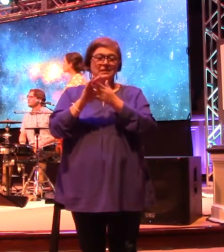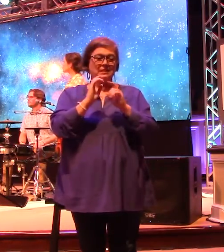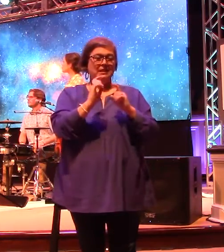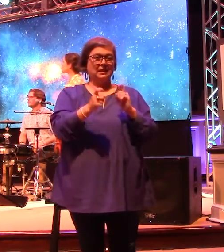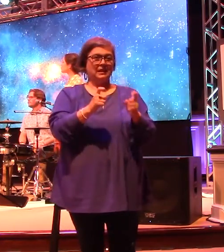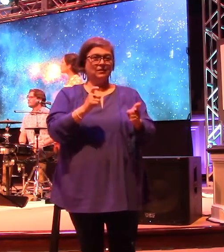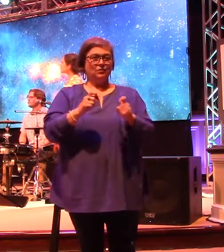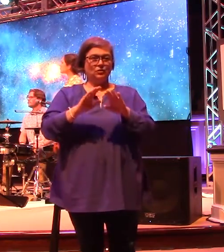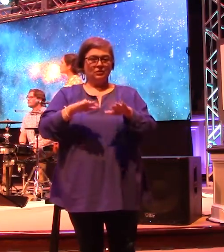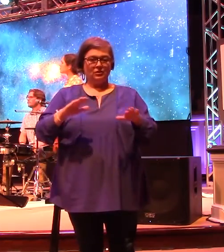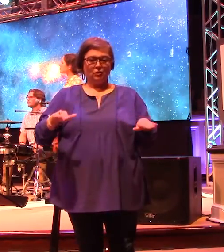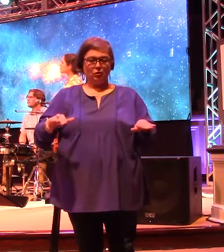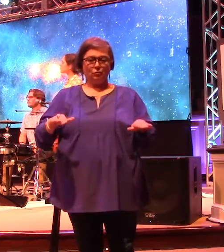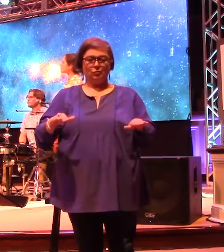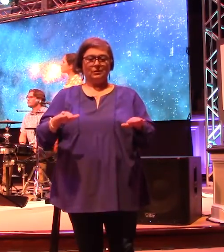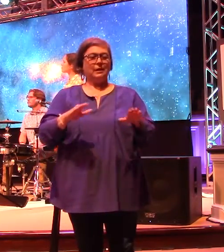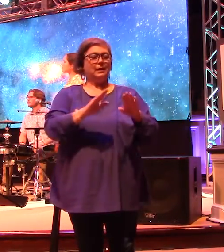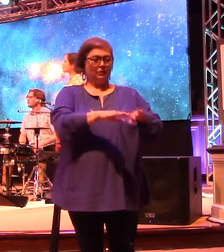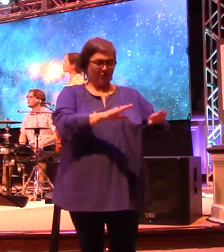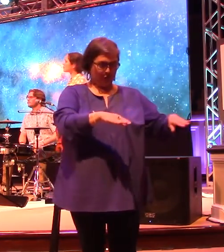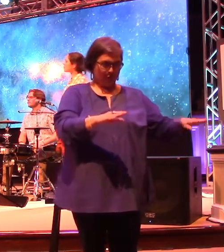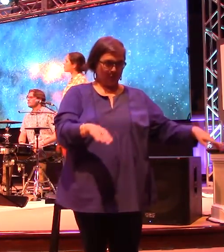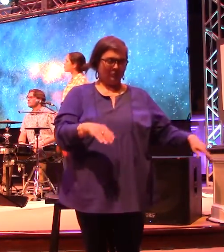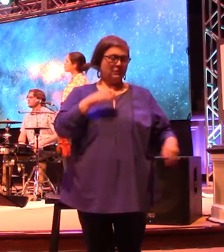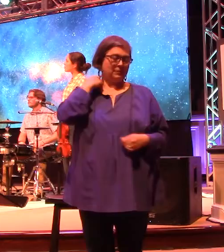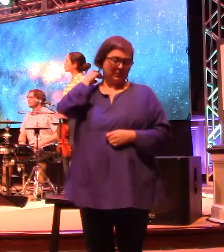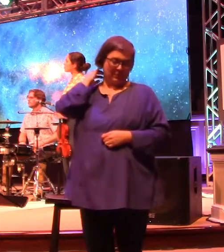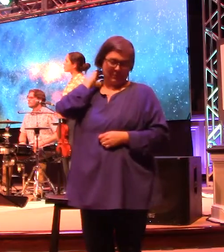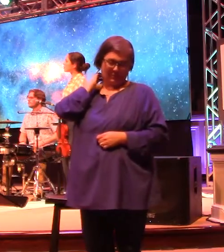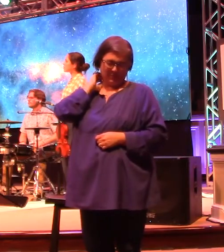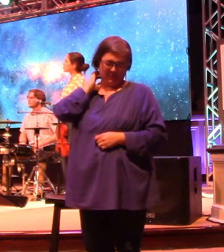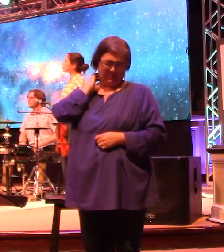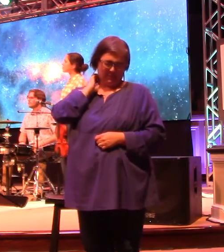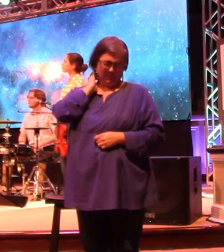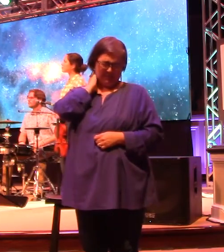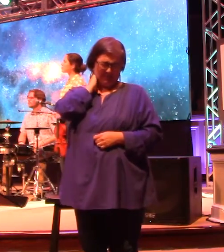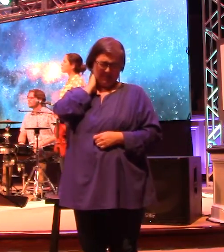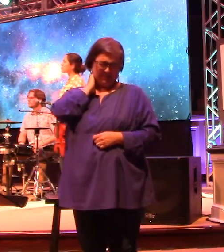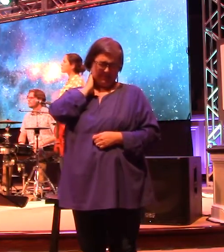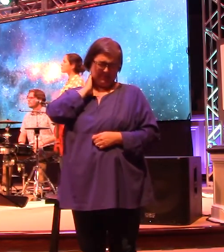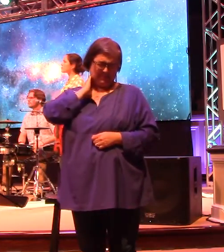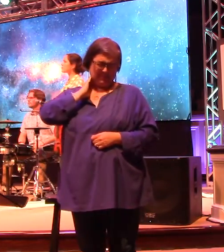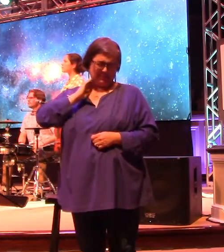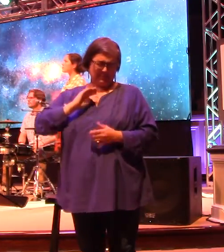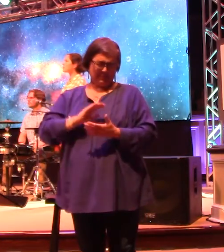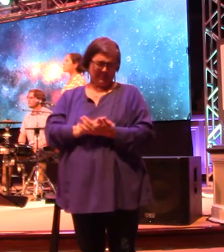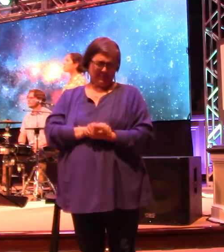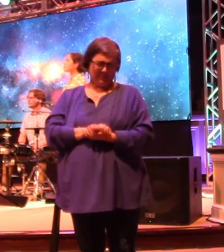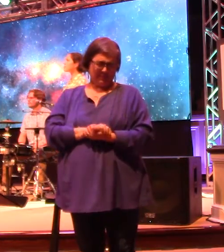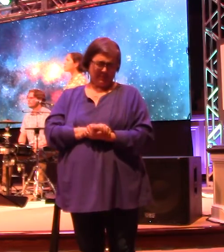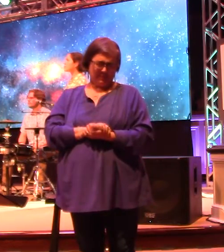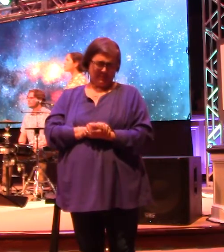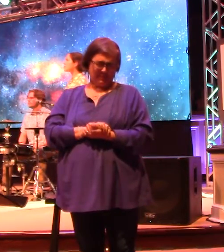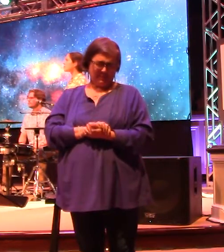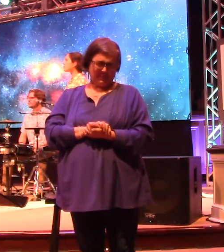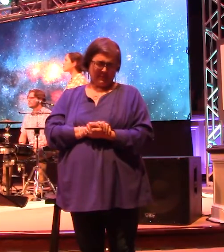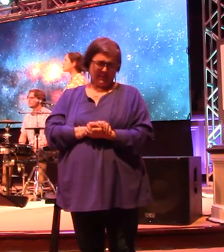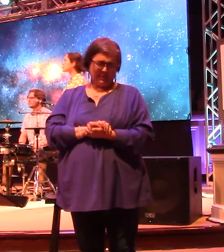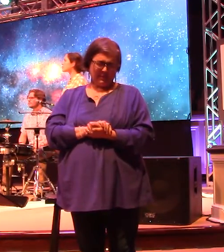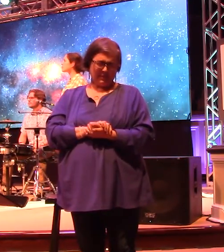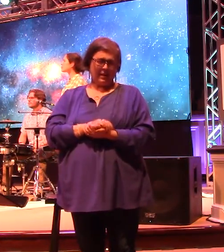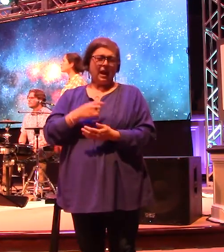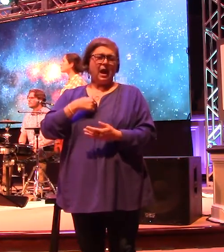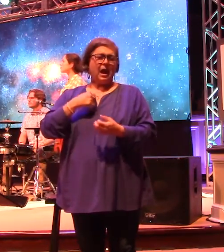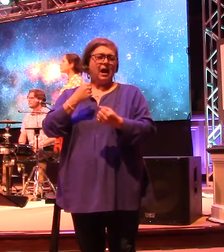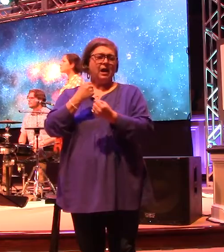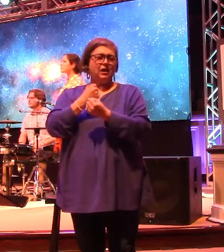to those who keep his covenant, to those who remember his precepts to do them. I'm reading out of the New American Standard. I love